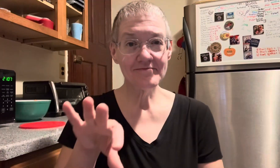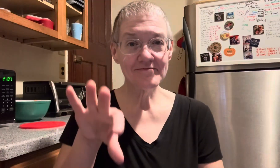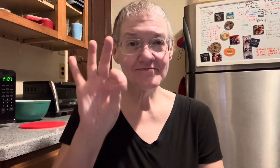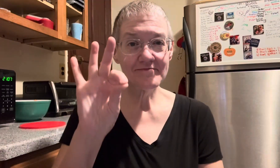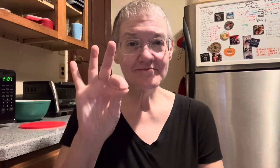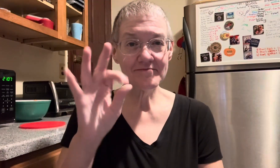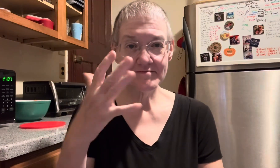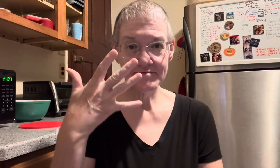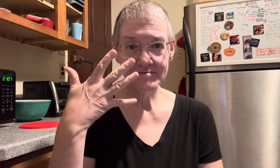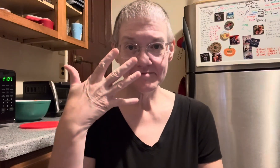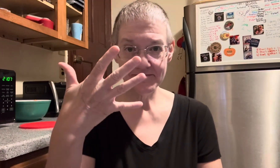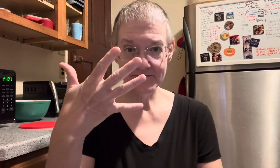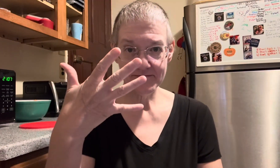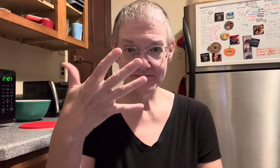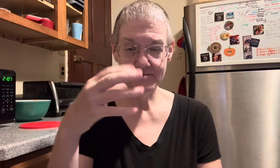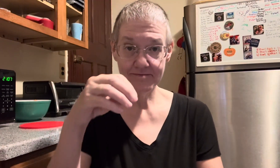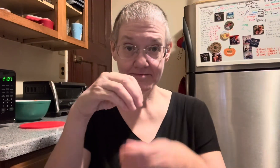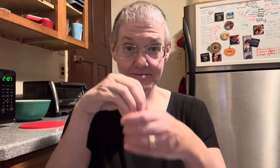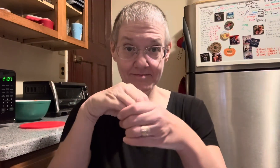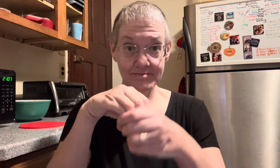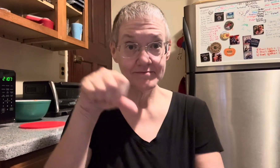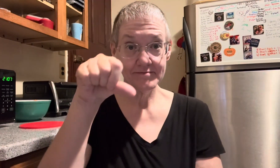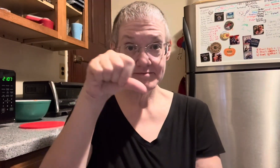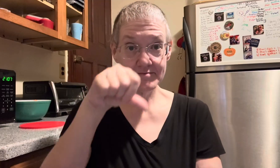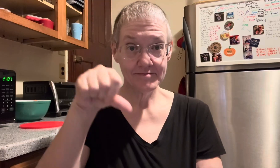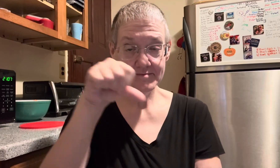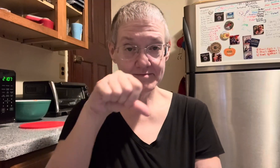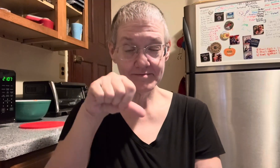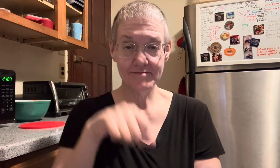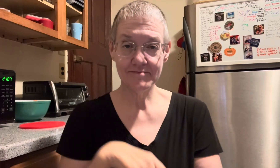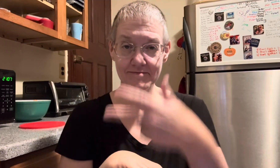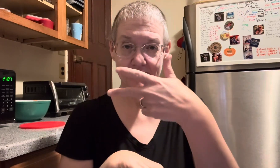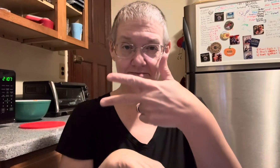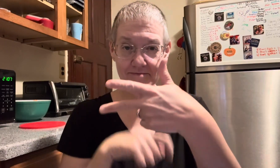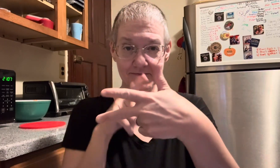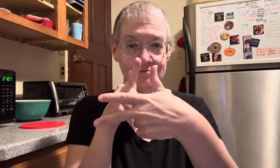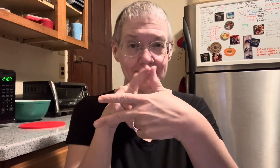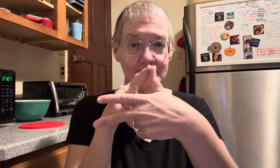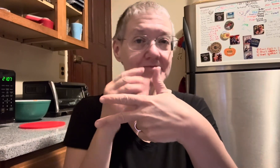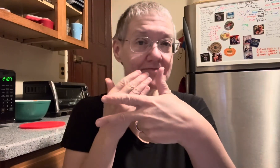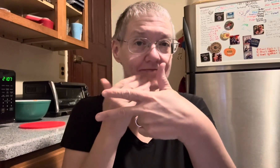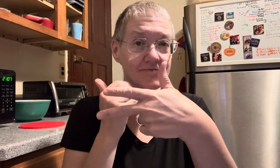I found 5. In the sauce, there's 3. There's sugar,